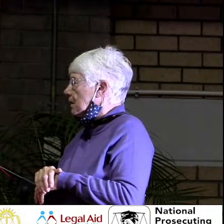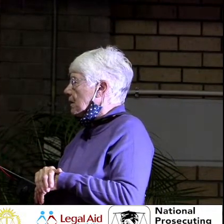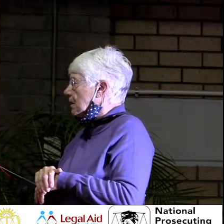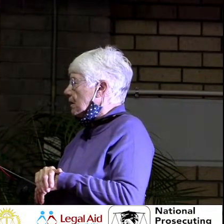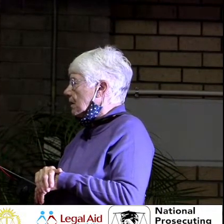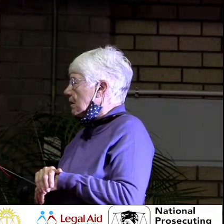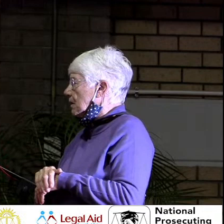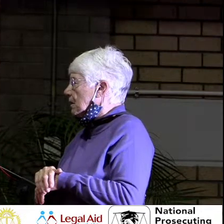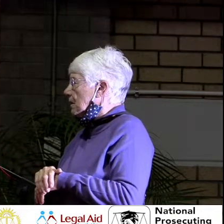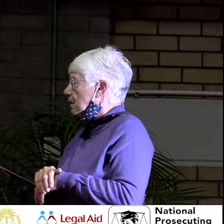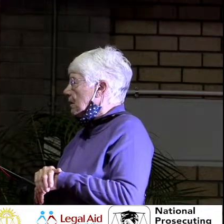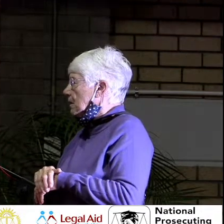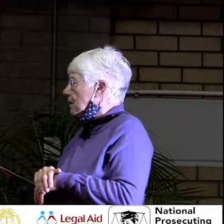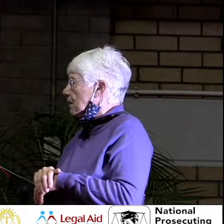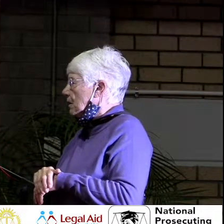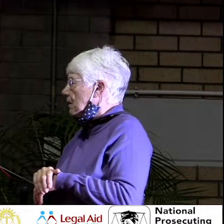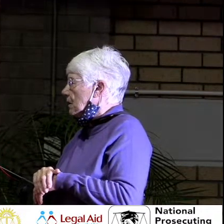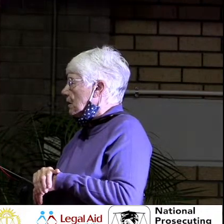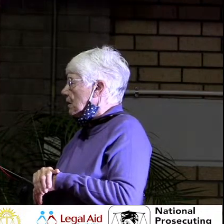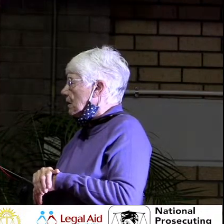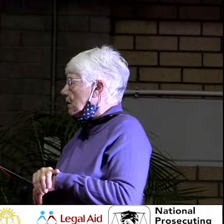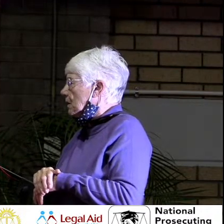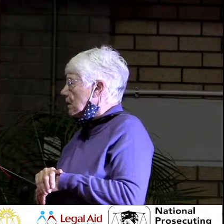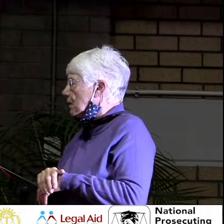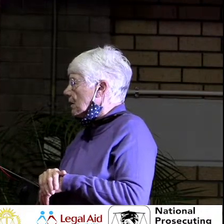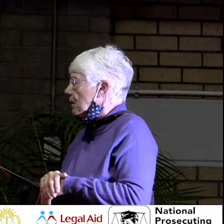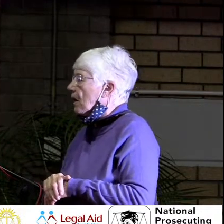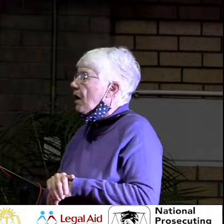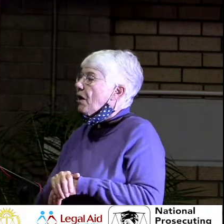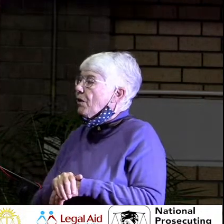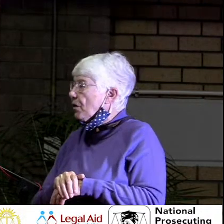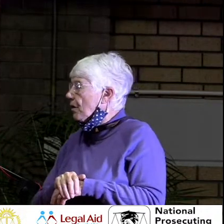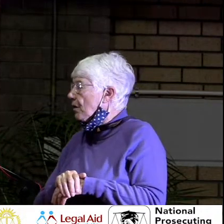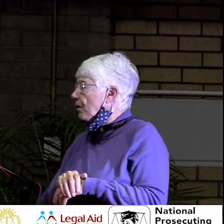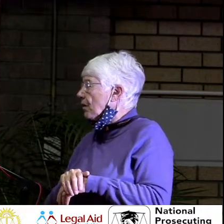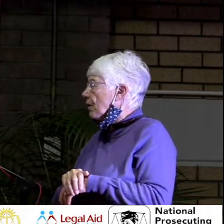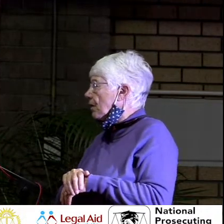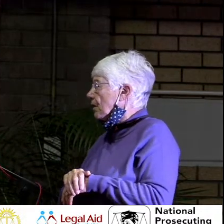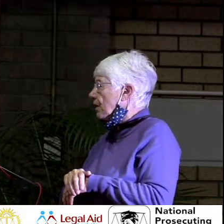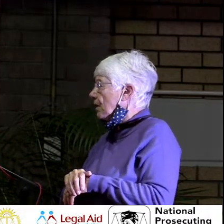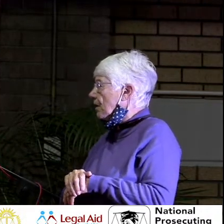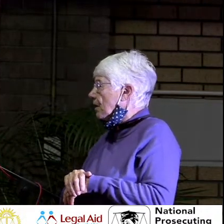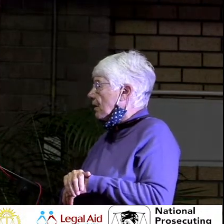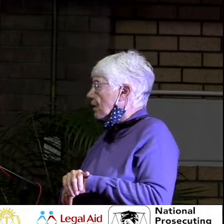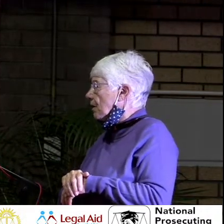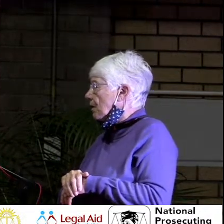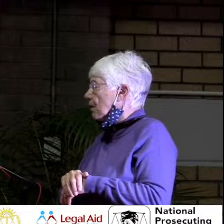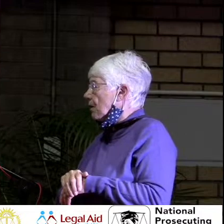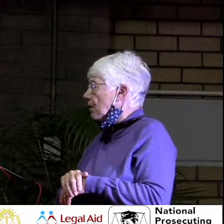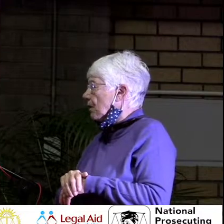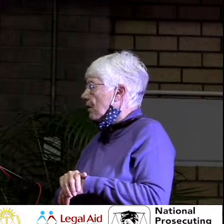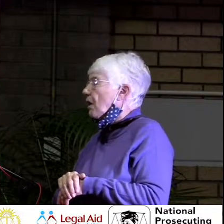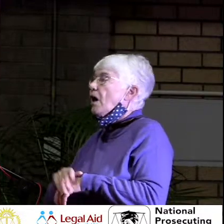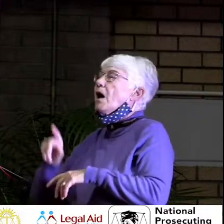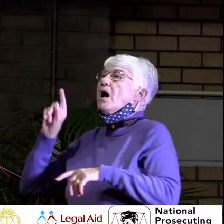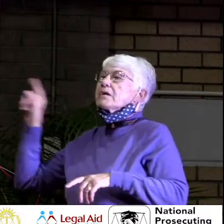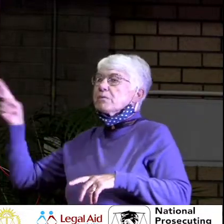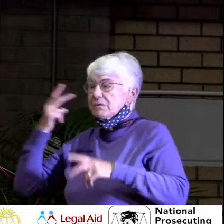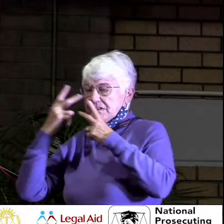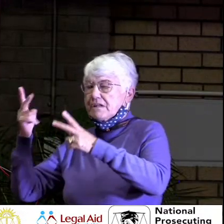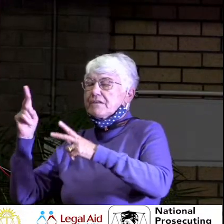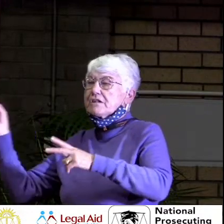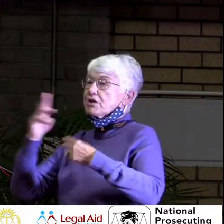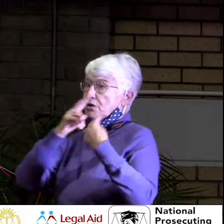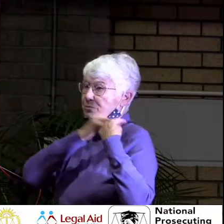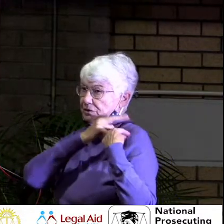date, then it is also part of our responsibility to refer them in case they need further assistance by